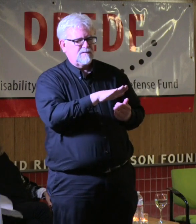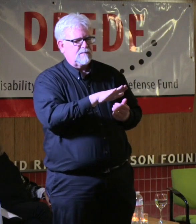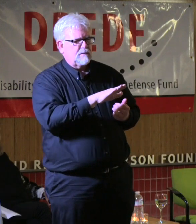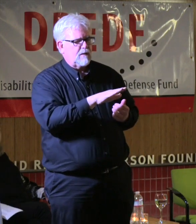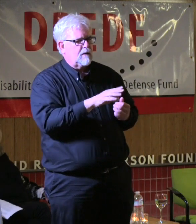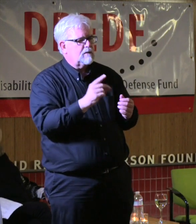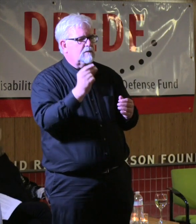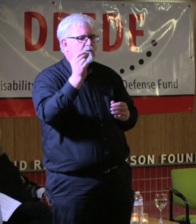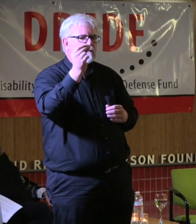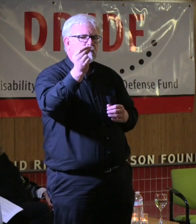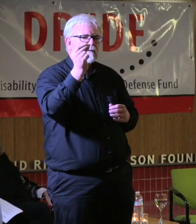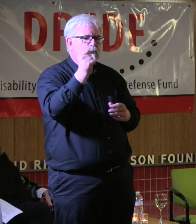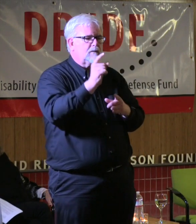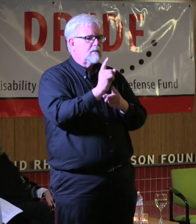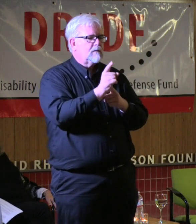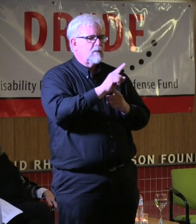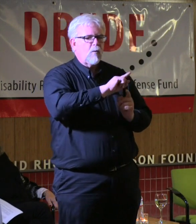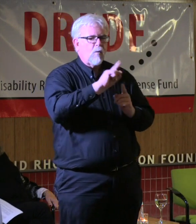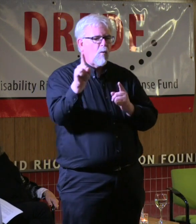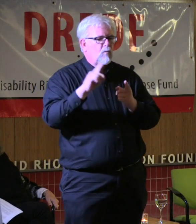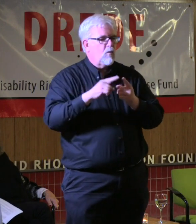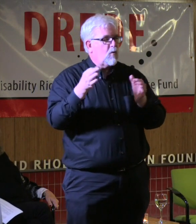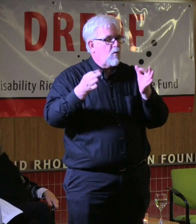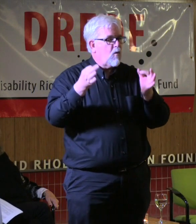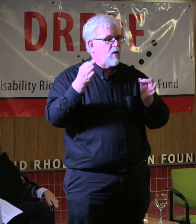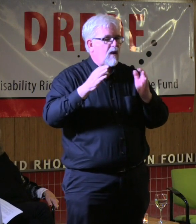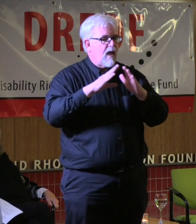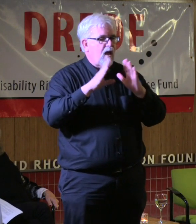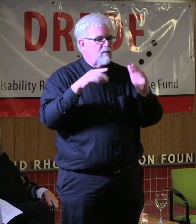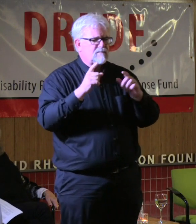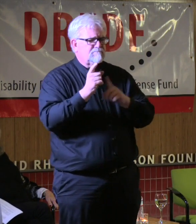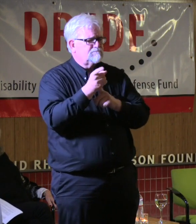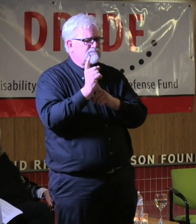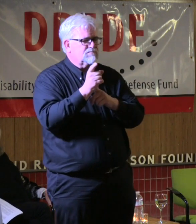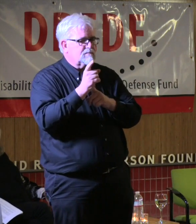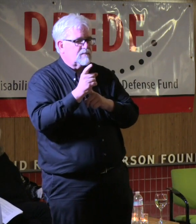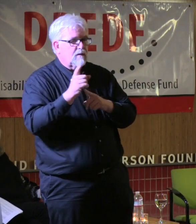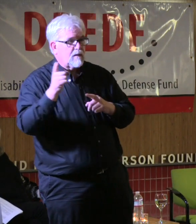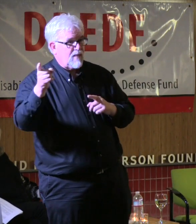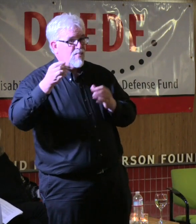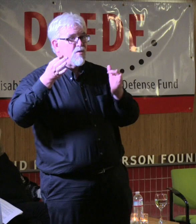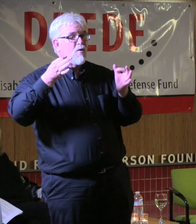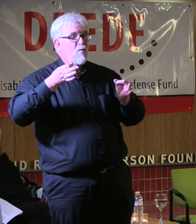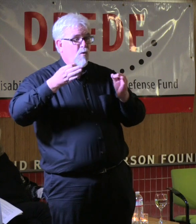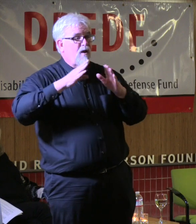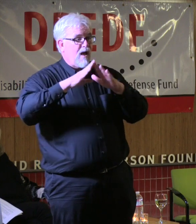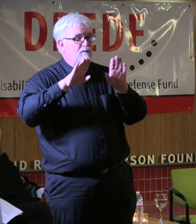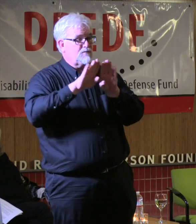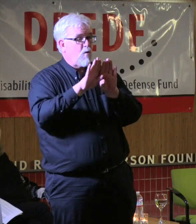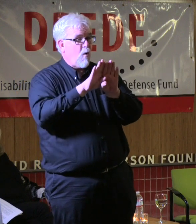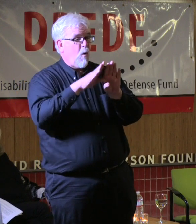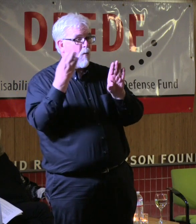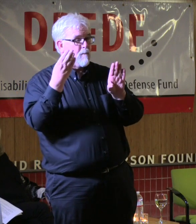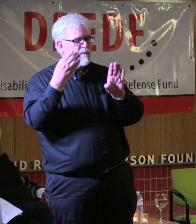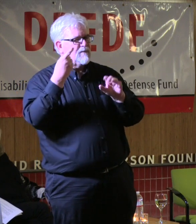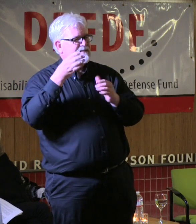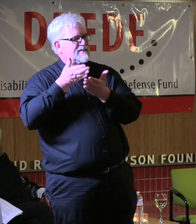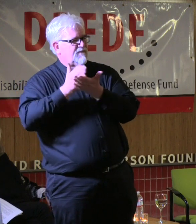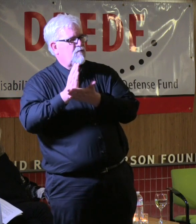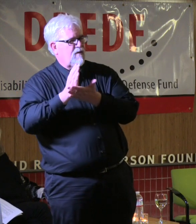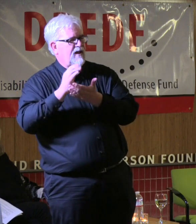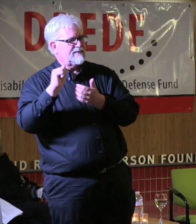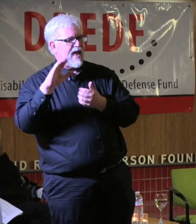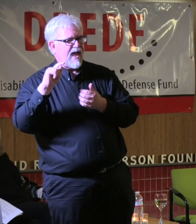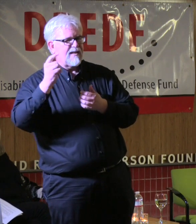You could go right down to the courthouse, and the courthouse door was open because of the Civil Rights Act